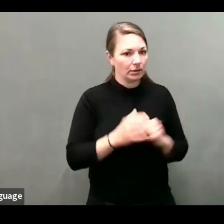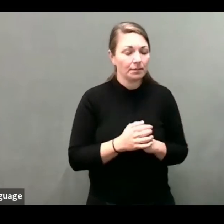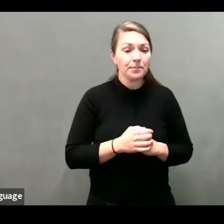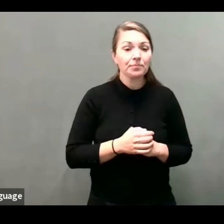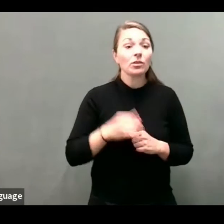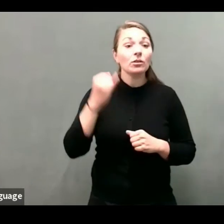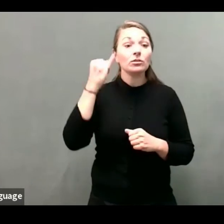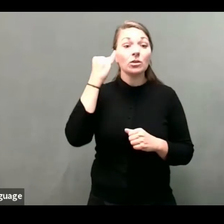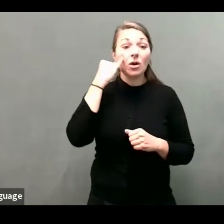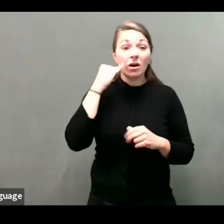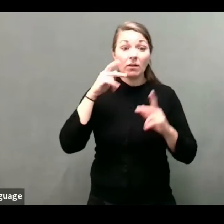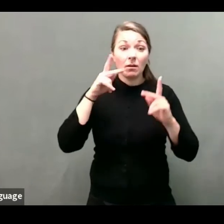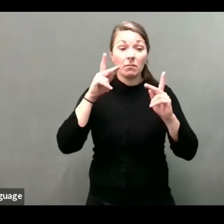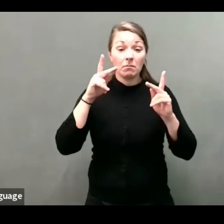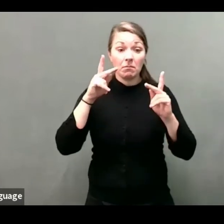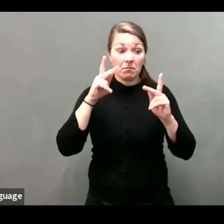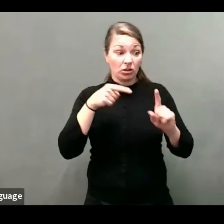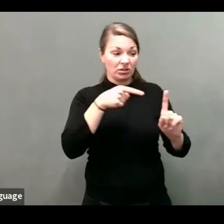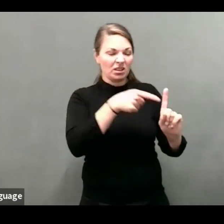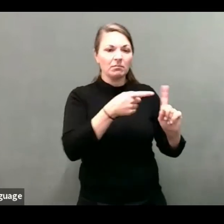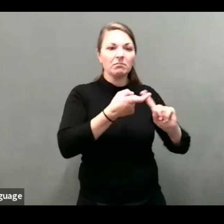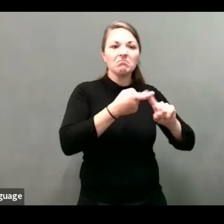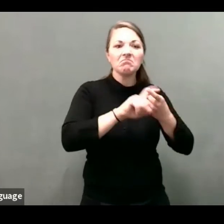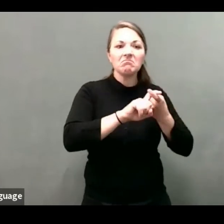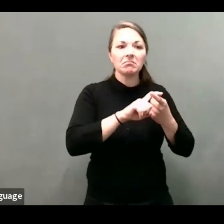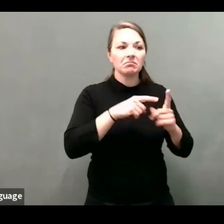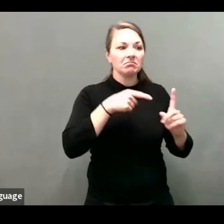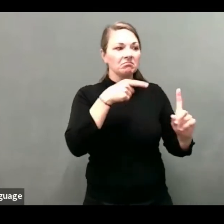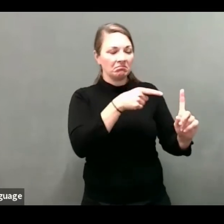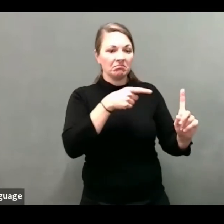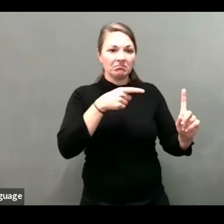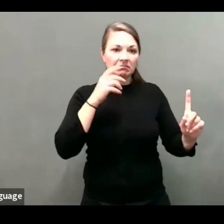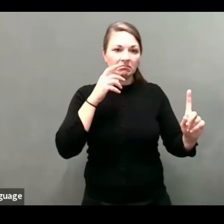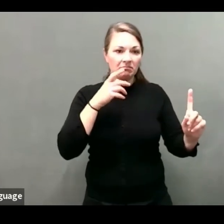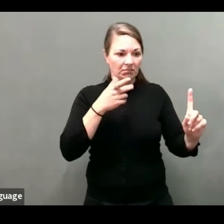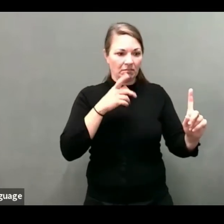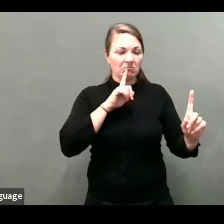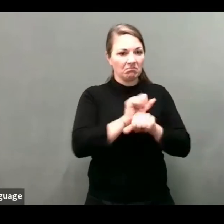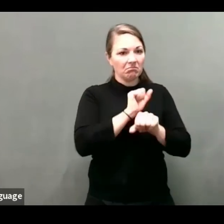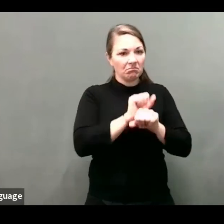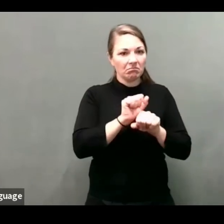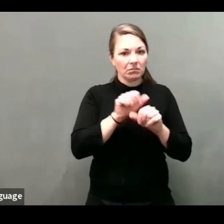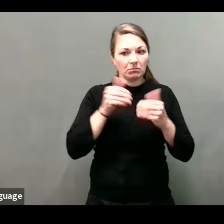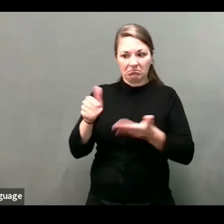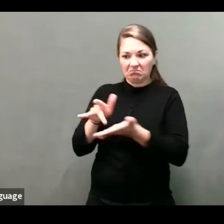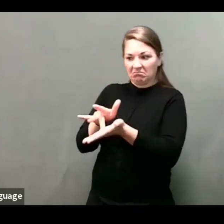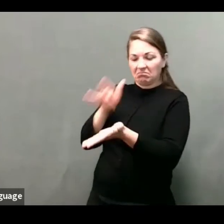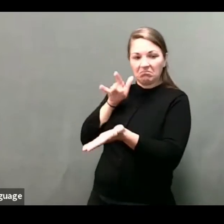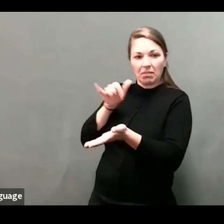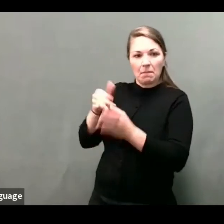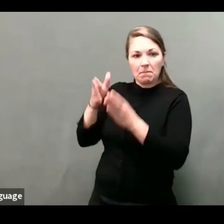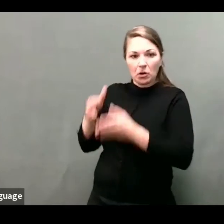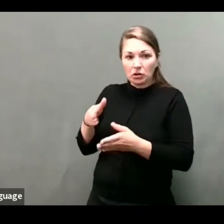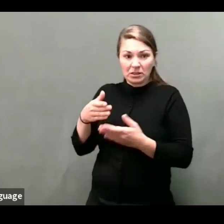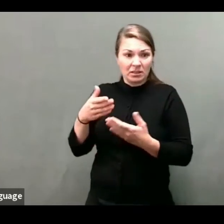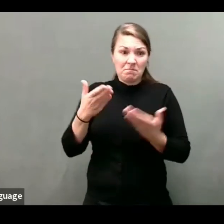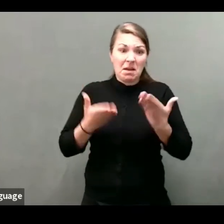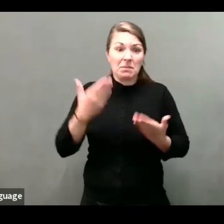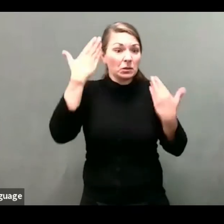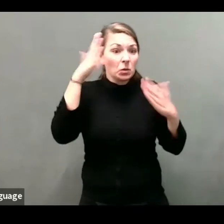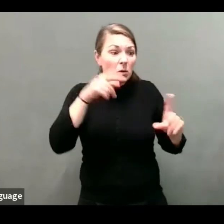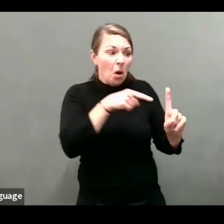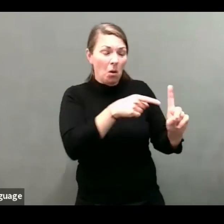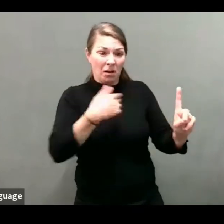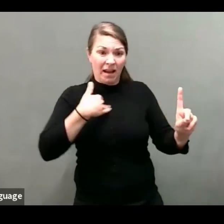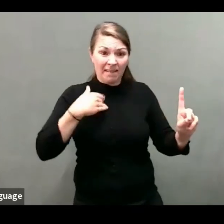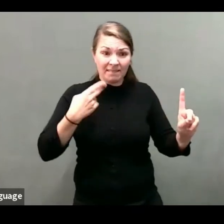is assaulted by an acquaintance, they're not going to have a lot of details. They're not going to know if that person is HIV positive or not, probably. They're not going to know the